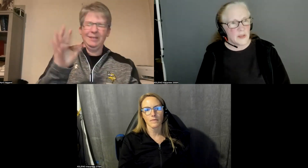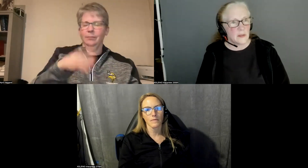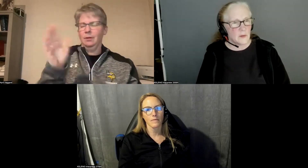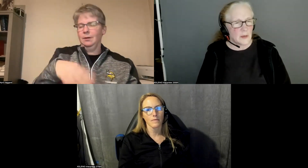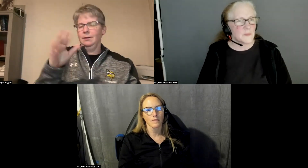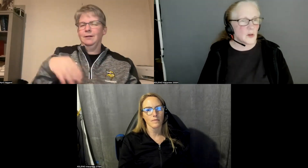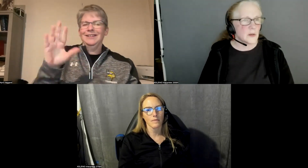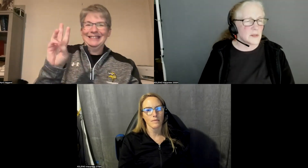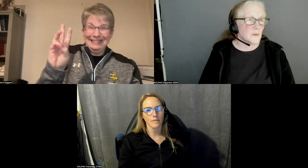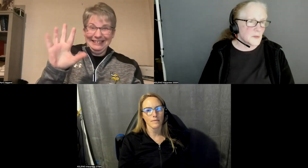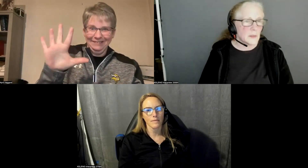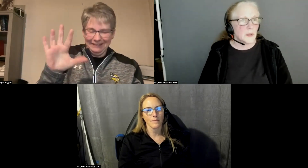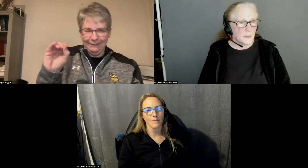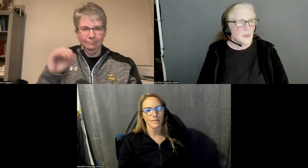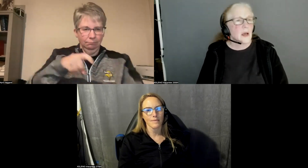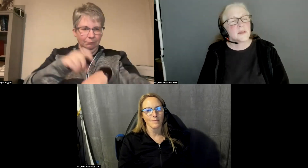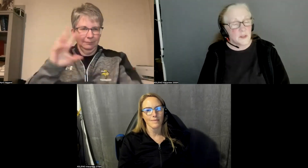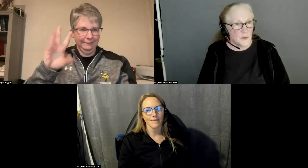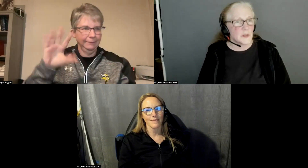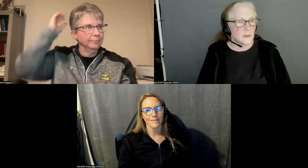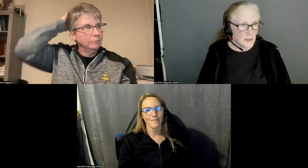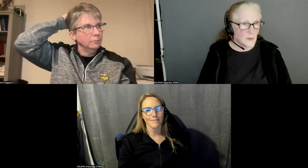I should say that, yeah, started at 7:15, but 6:50.